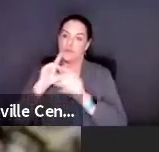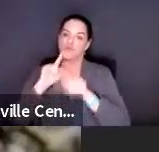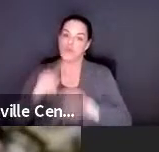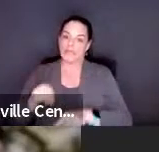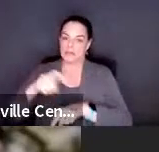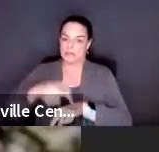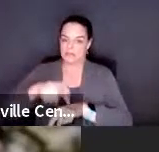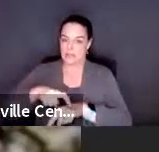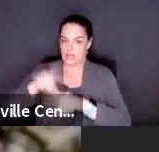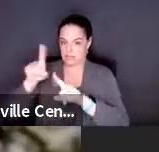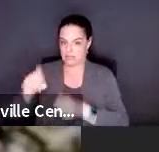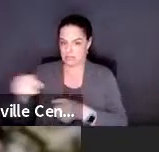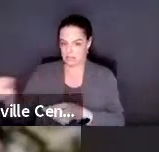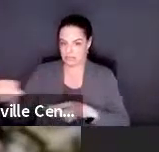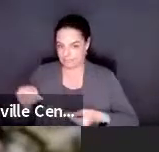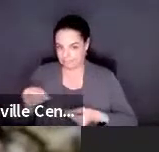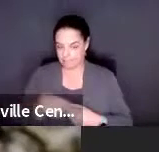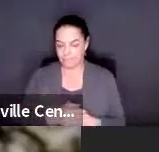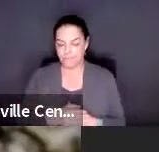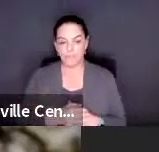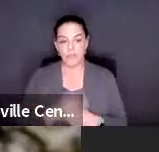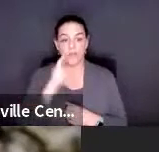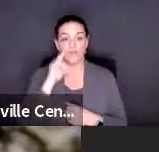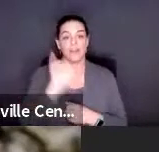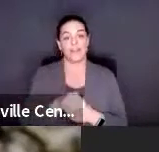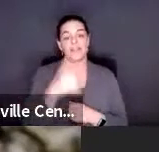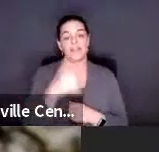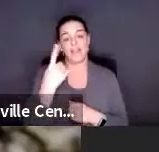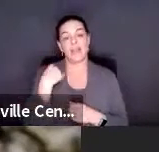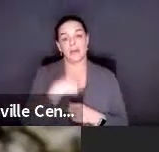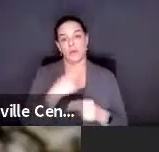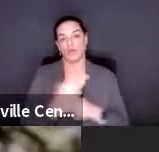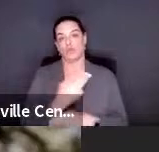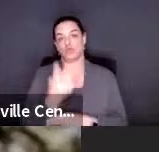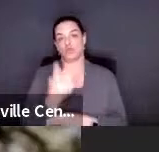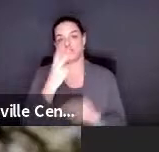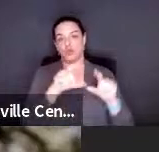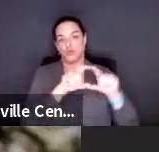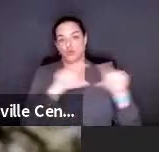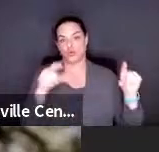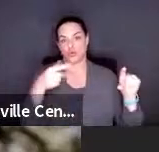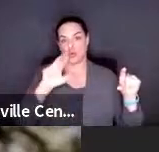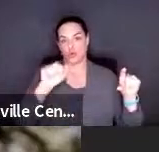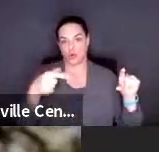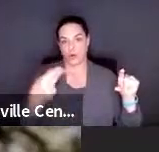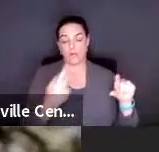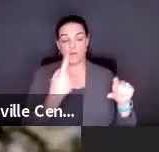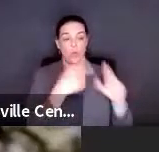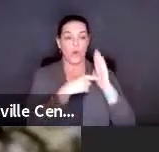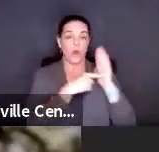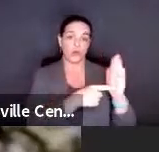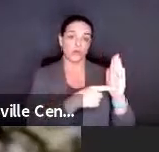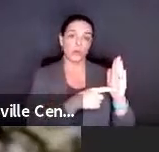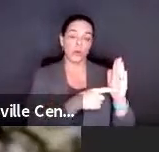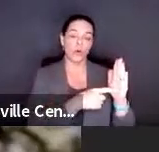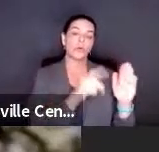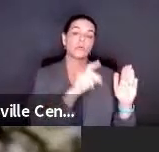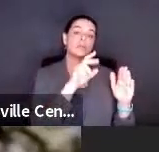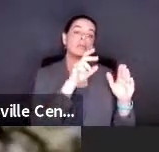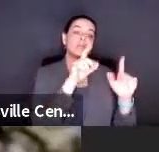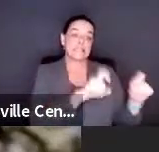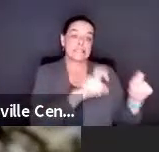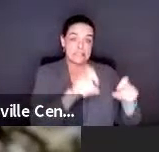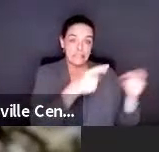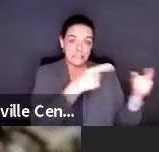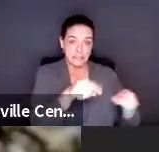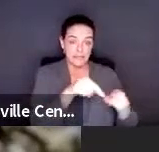result reporting turnaround time. For this benchmark, we're utilizing 2 bar graphs. one that shows a sample of the test conducted for Knox